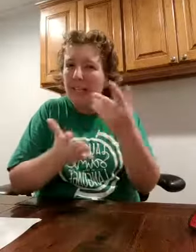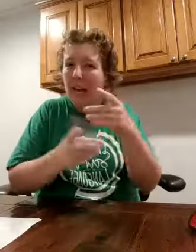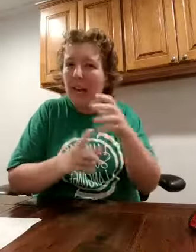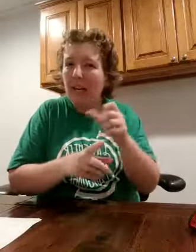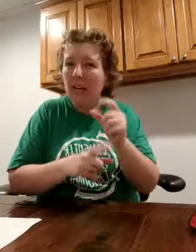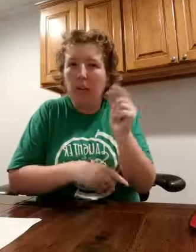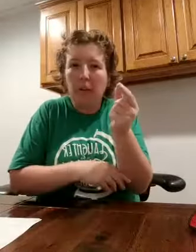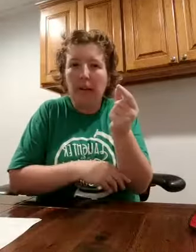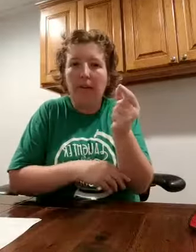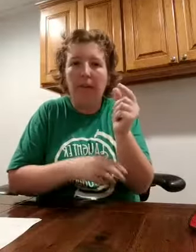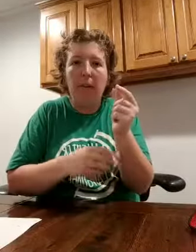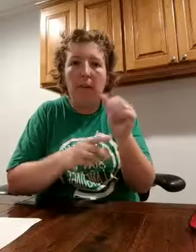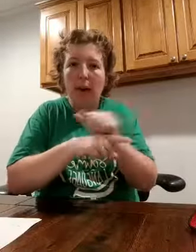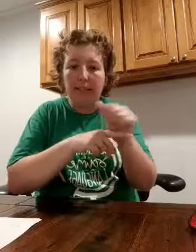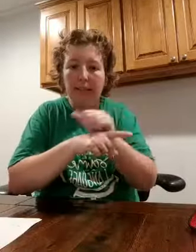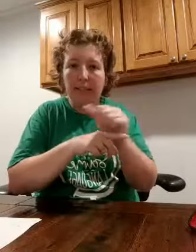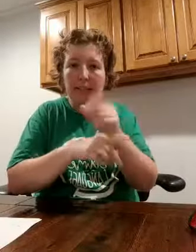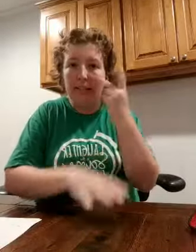take a little bit of practicing to see